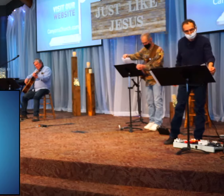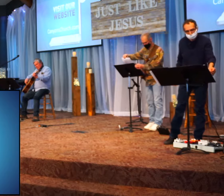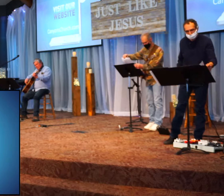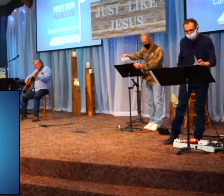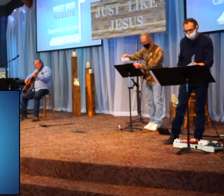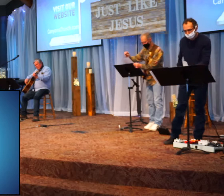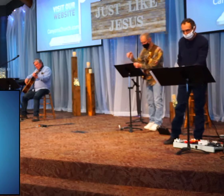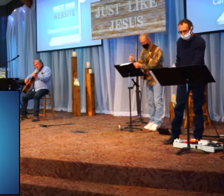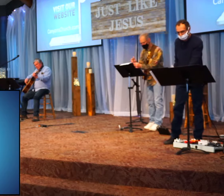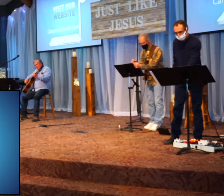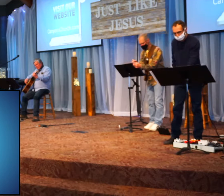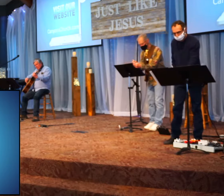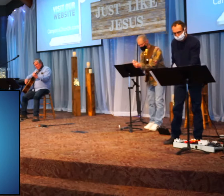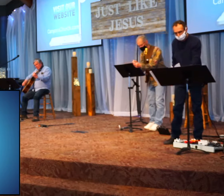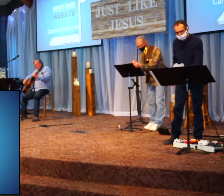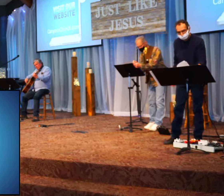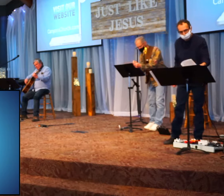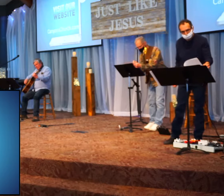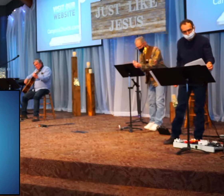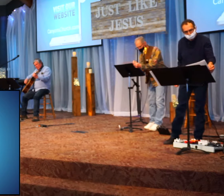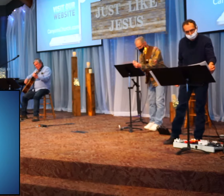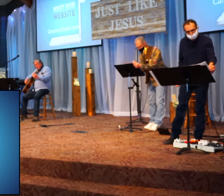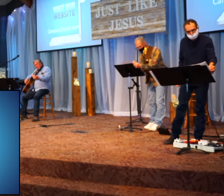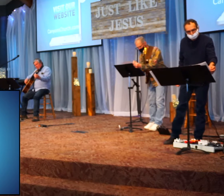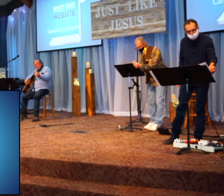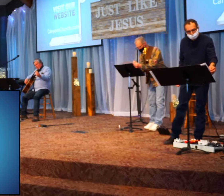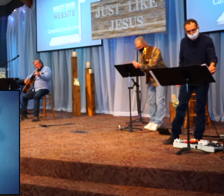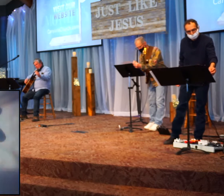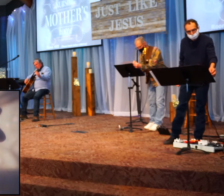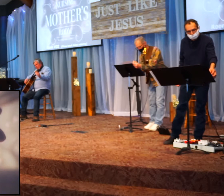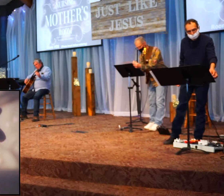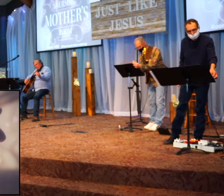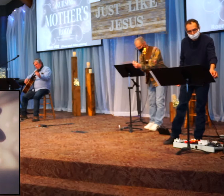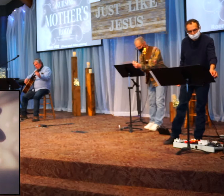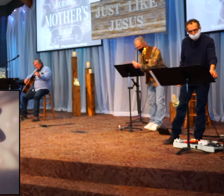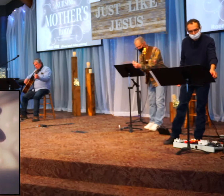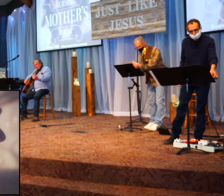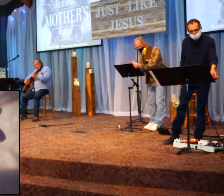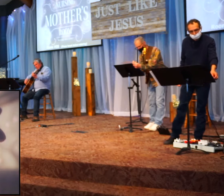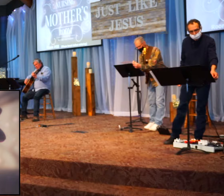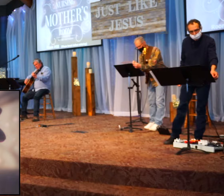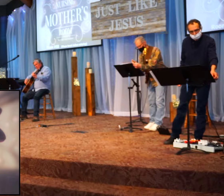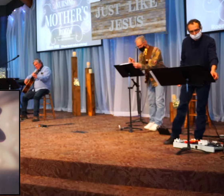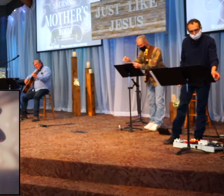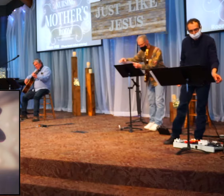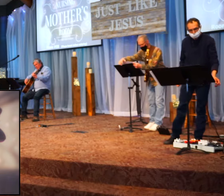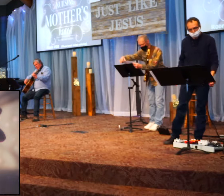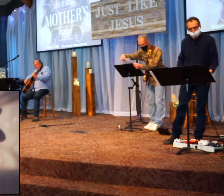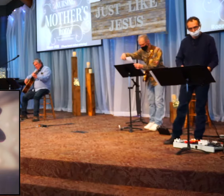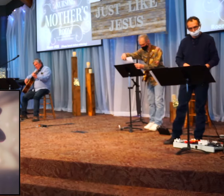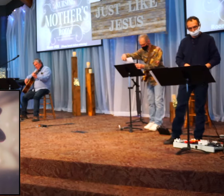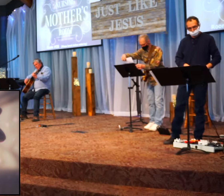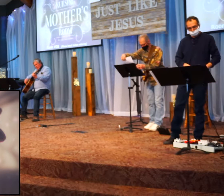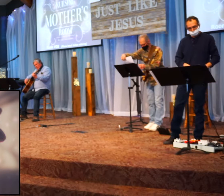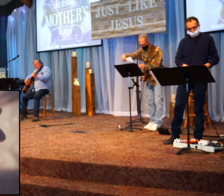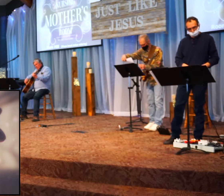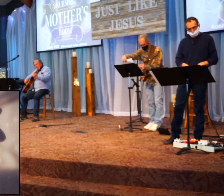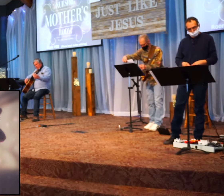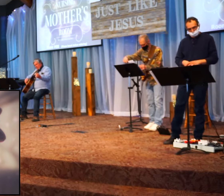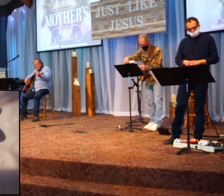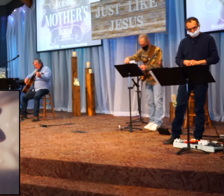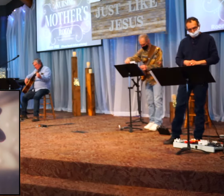Waiting here to hear your voice, to know your heart. I've made a choice forever